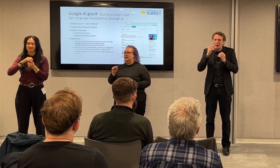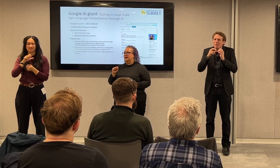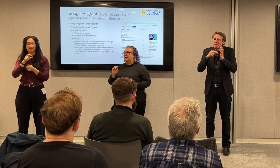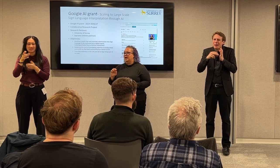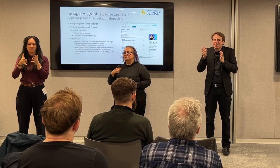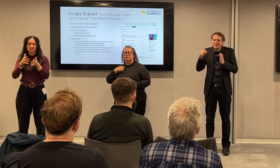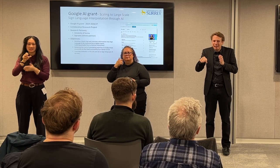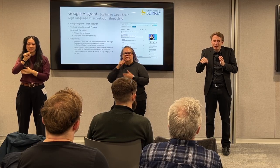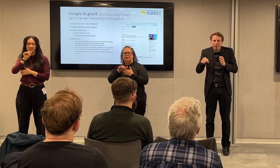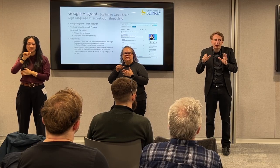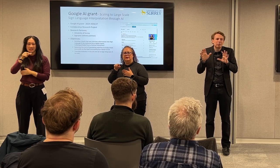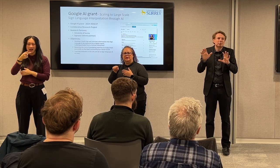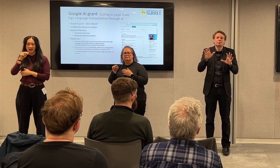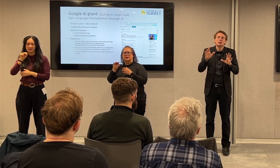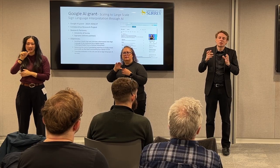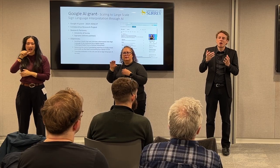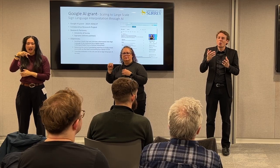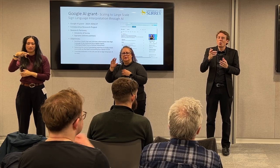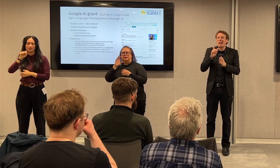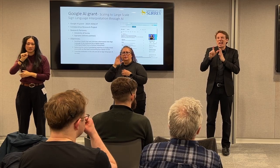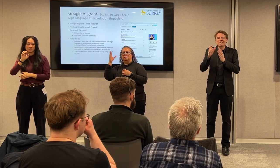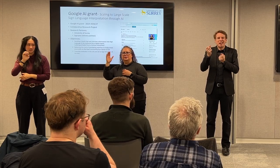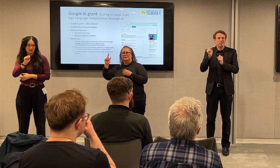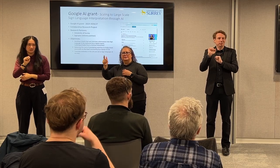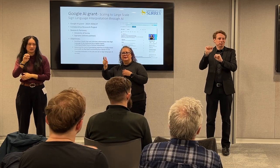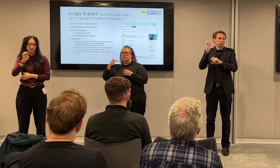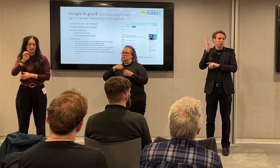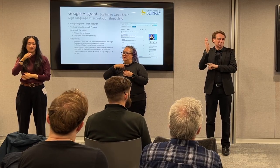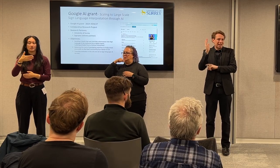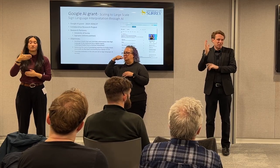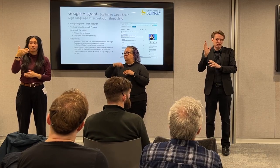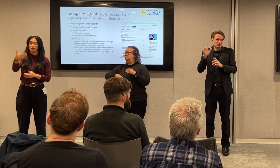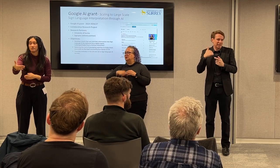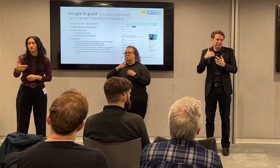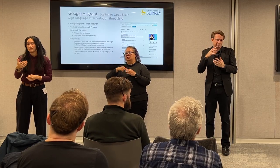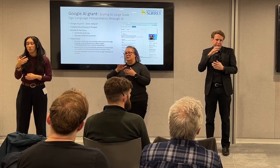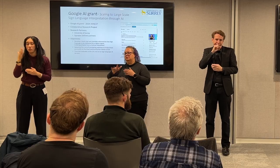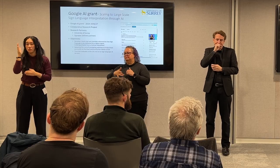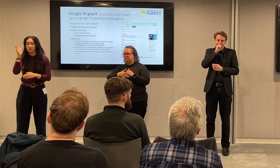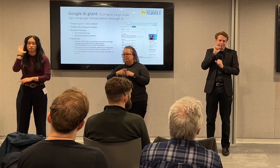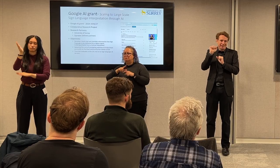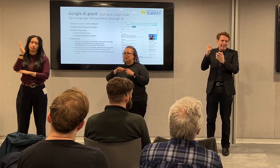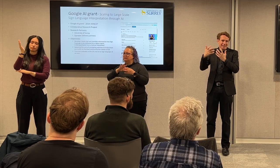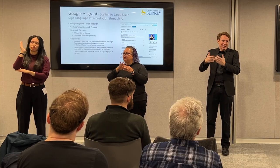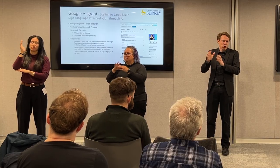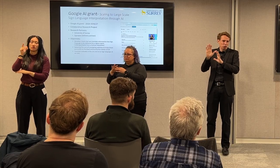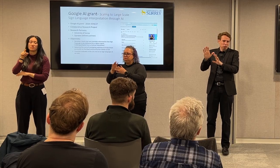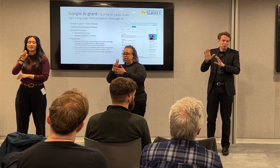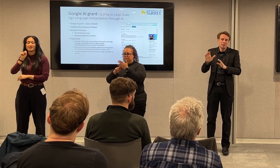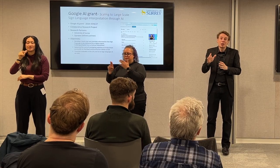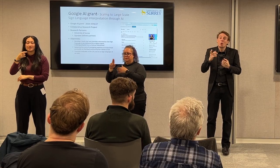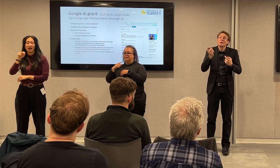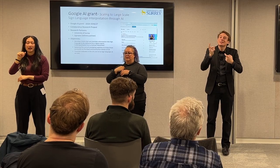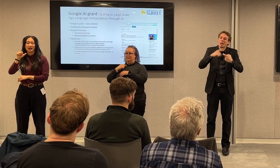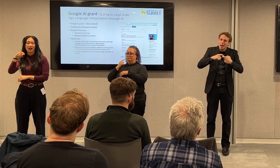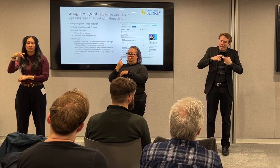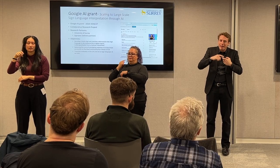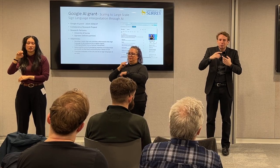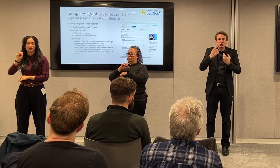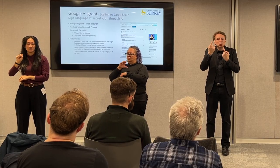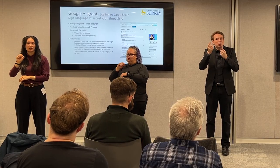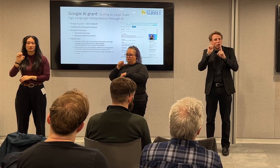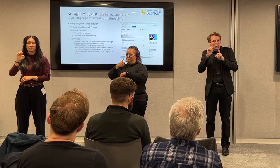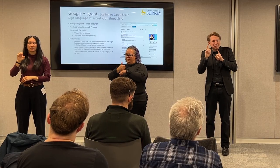later, so I'm not going to talk much about their technology, but Synapse is closely linked to the university. I'm one of the founders,